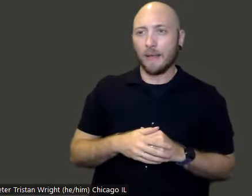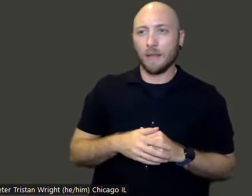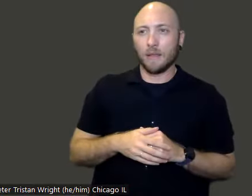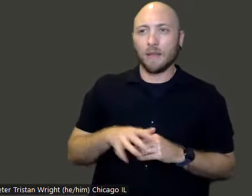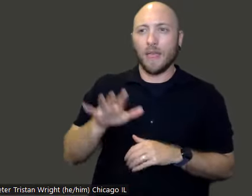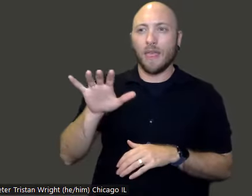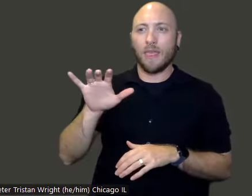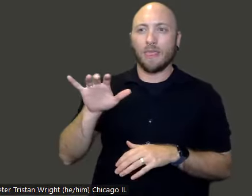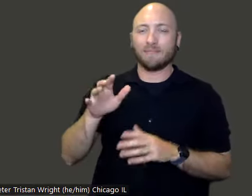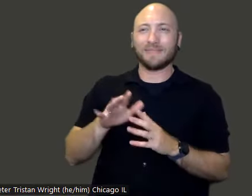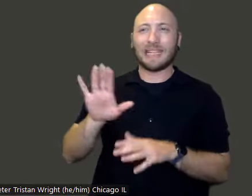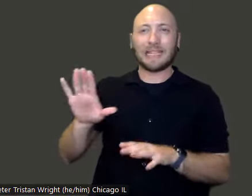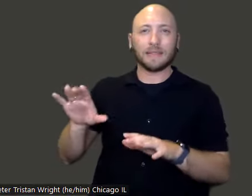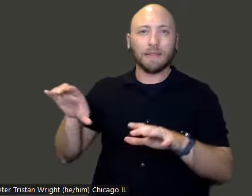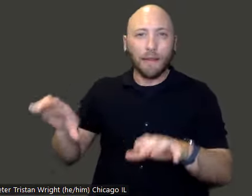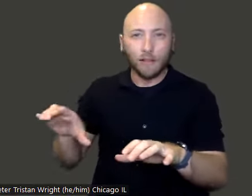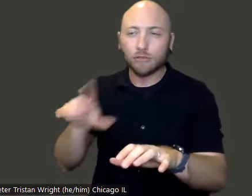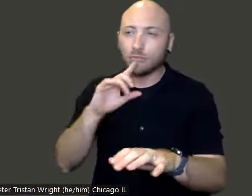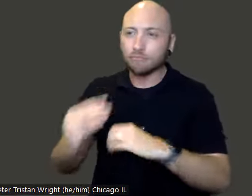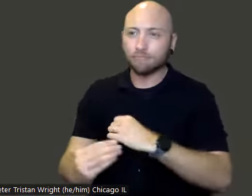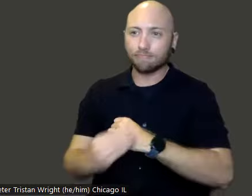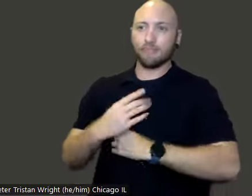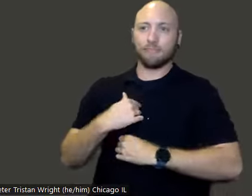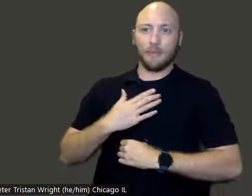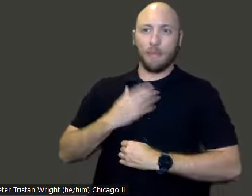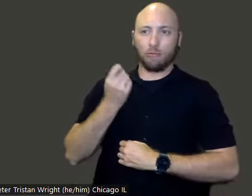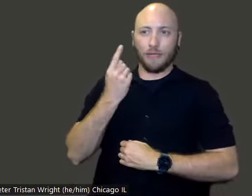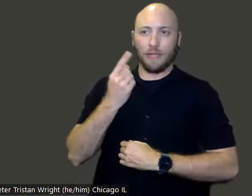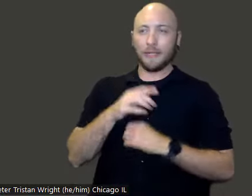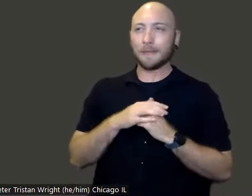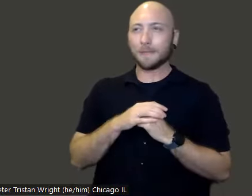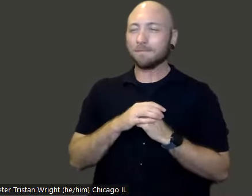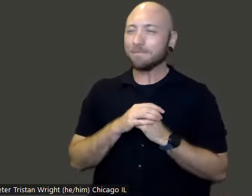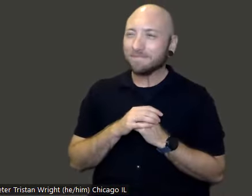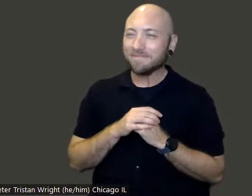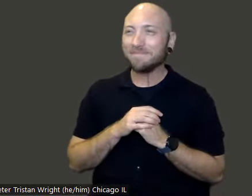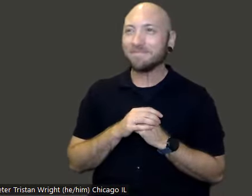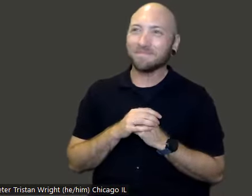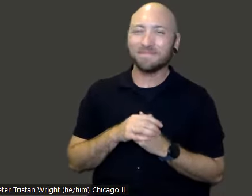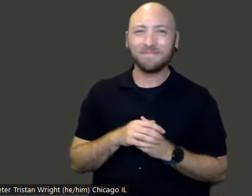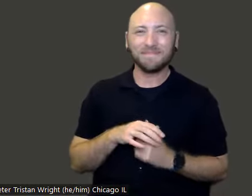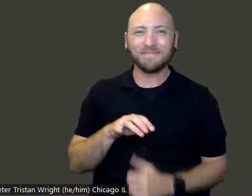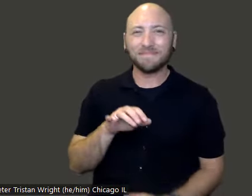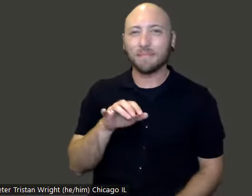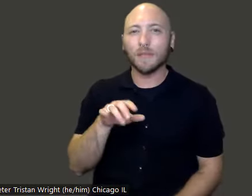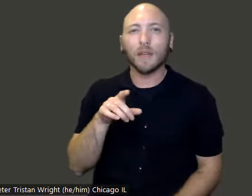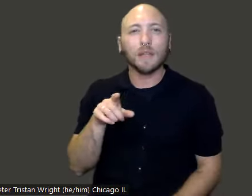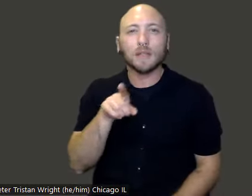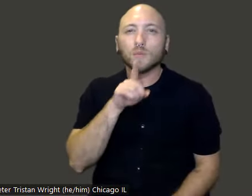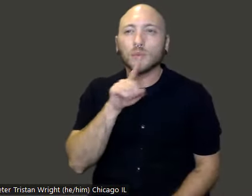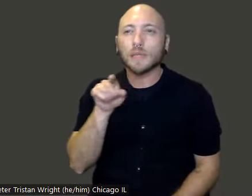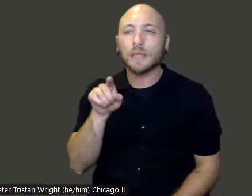is because of my dad. And he's kind of like a cockroach. He kind of, like, just weasels his way back in,